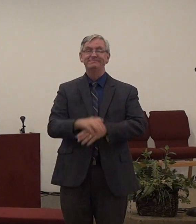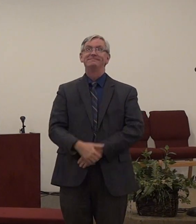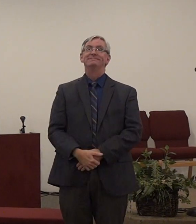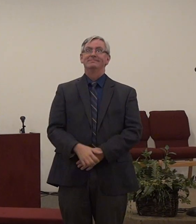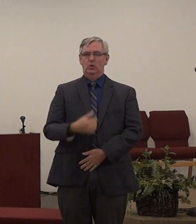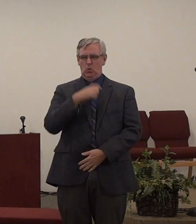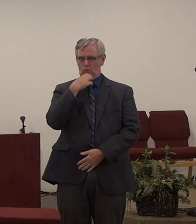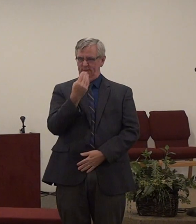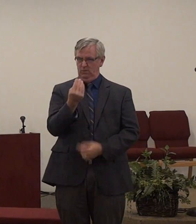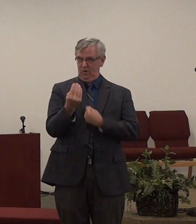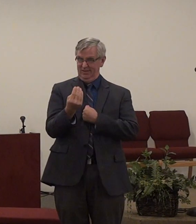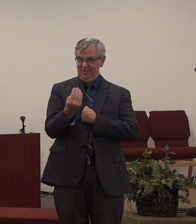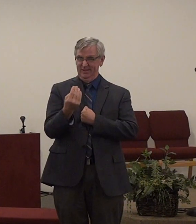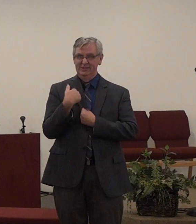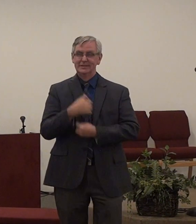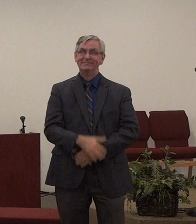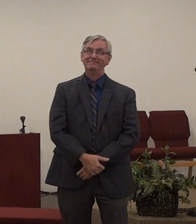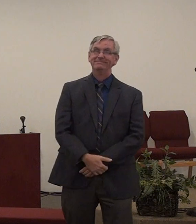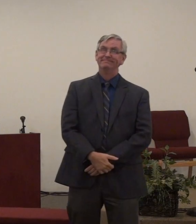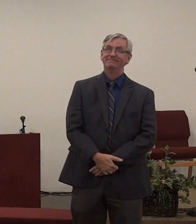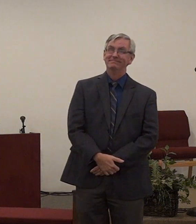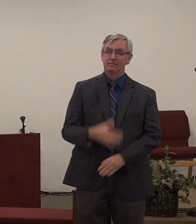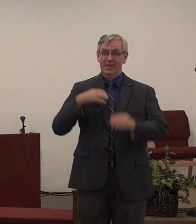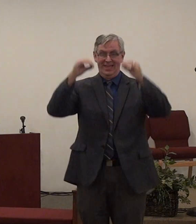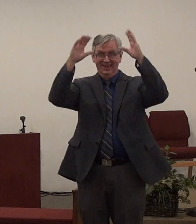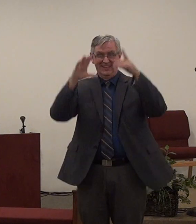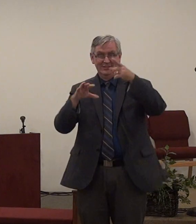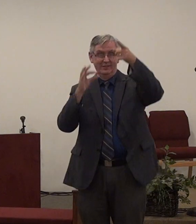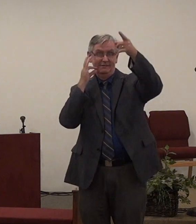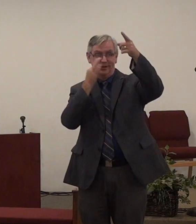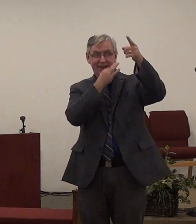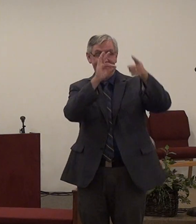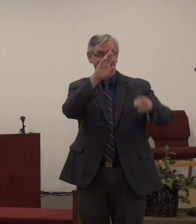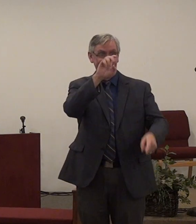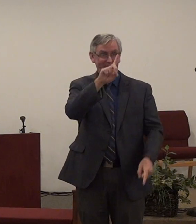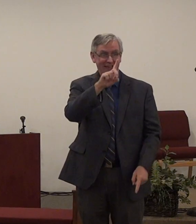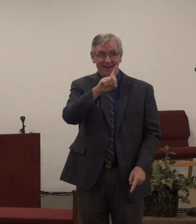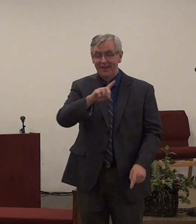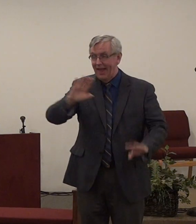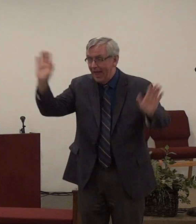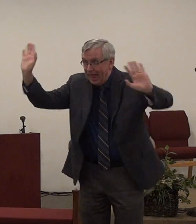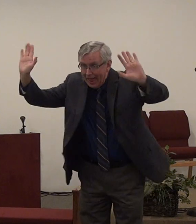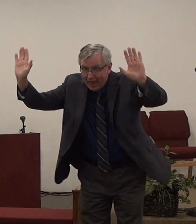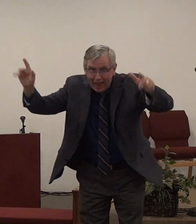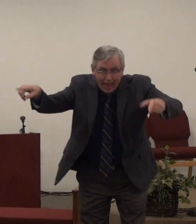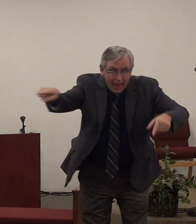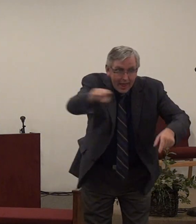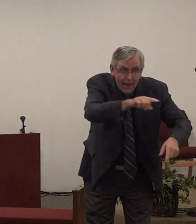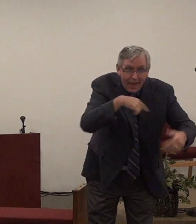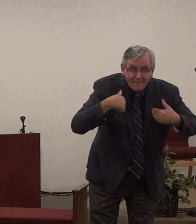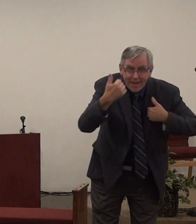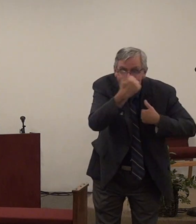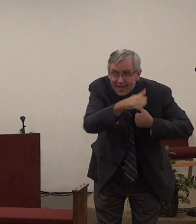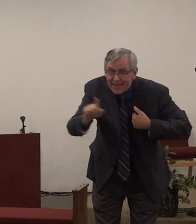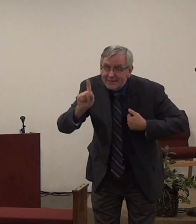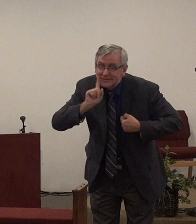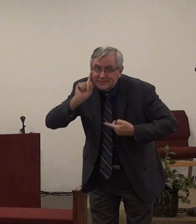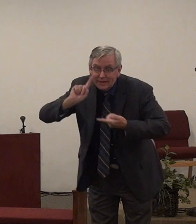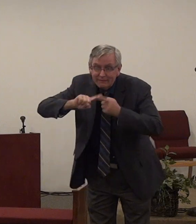Sunday morning I was in church. I was 14 years old. And my teacher, Fred, asked us if anybody